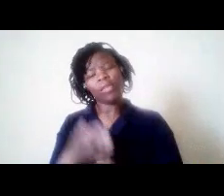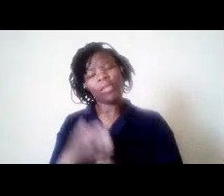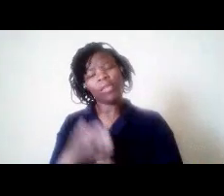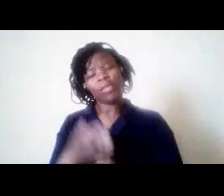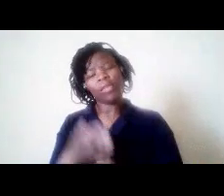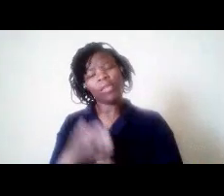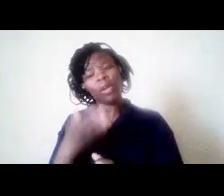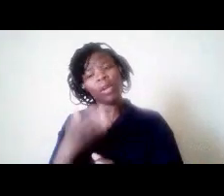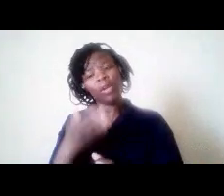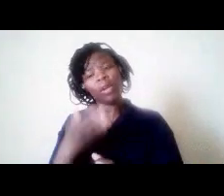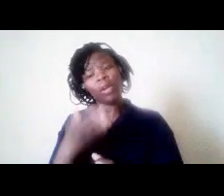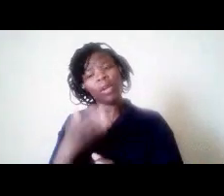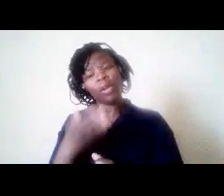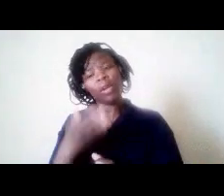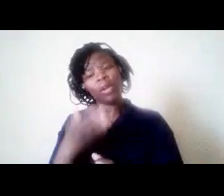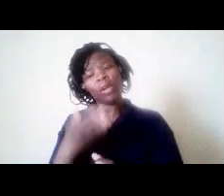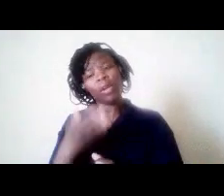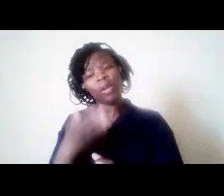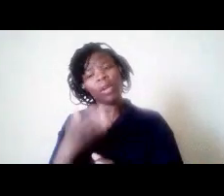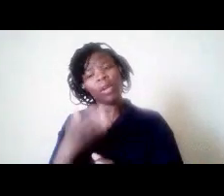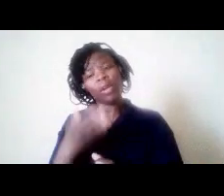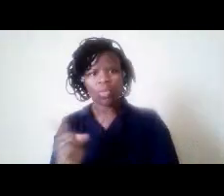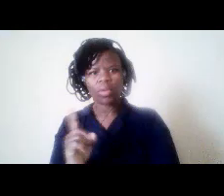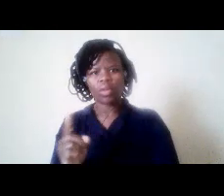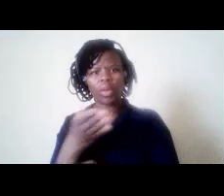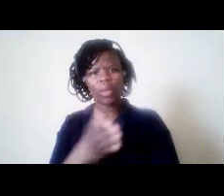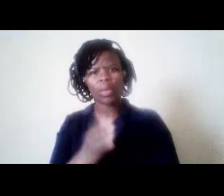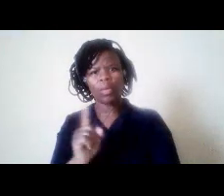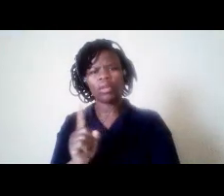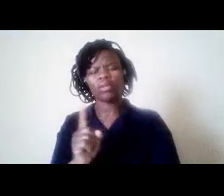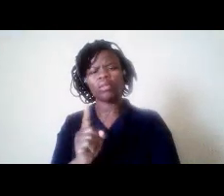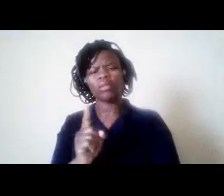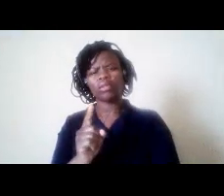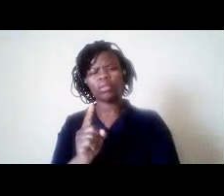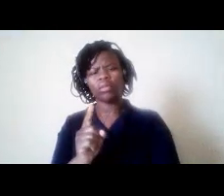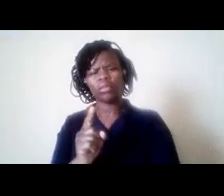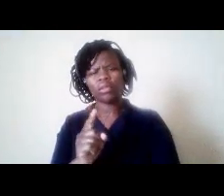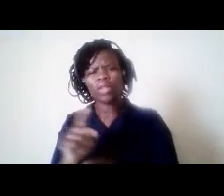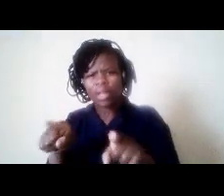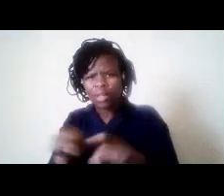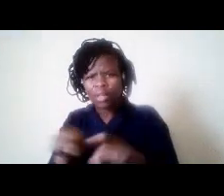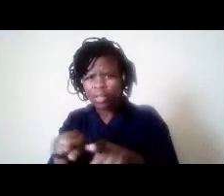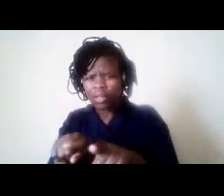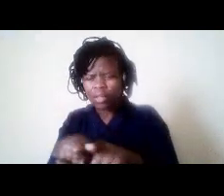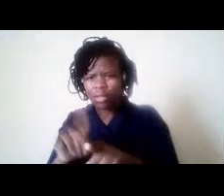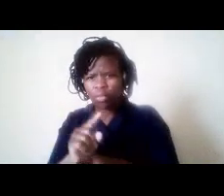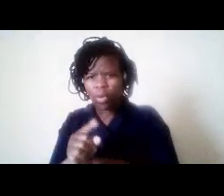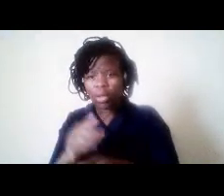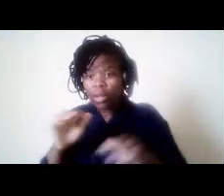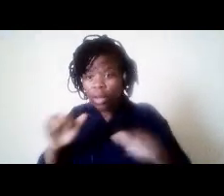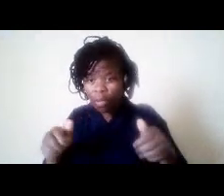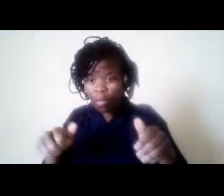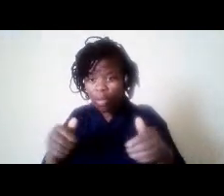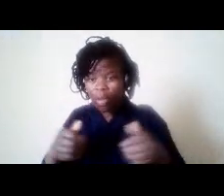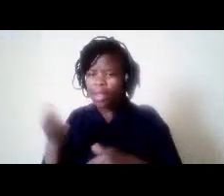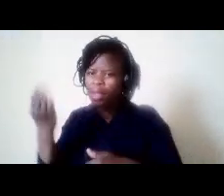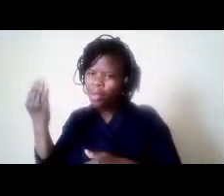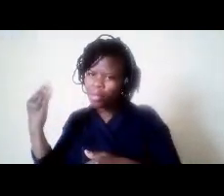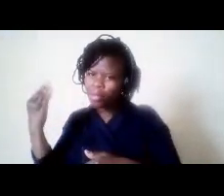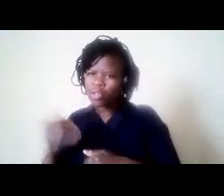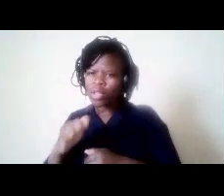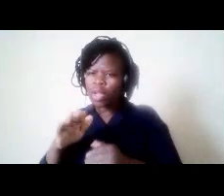of vision recently. And so whereas this boy previously used low vision accessible